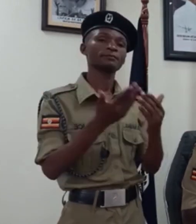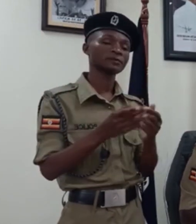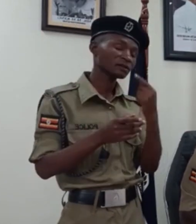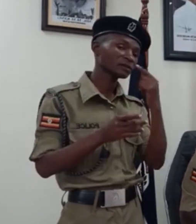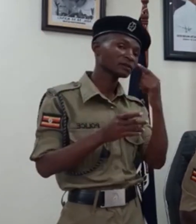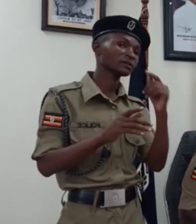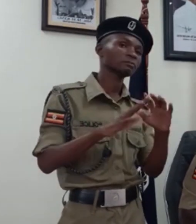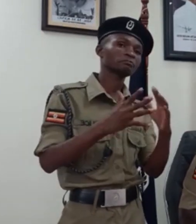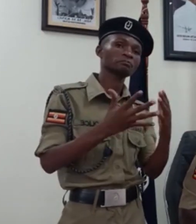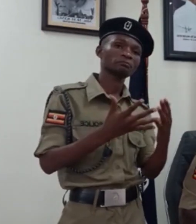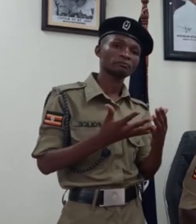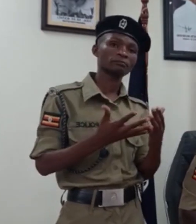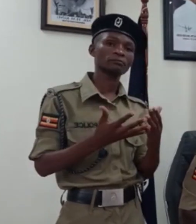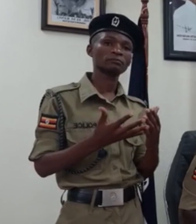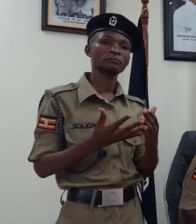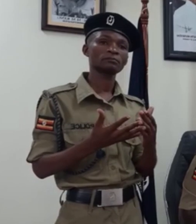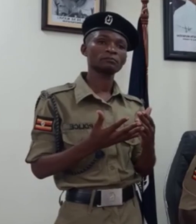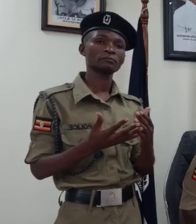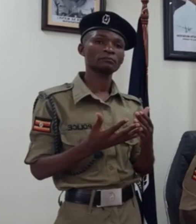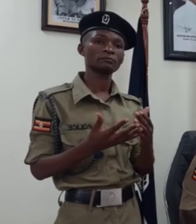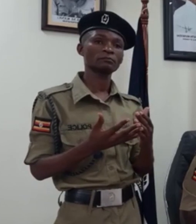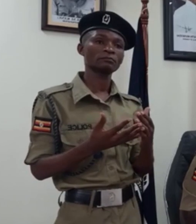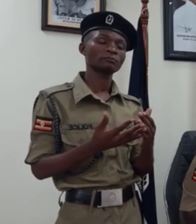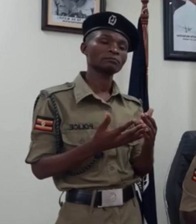abagenda okutuyambako okulaba nga